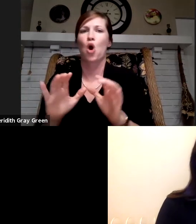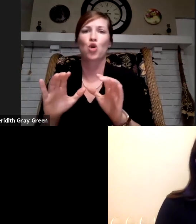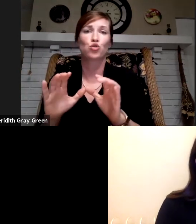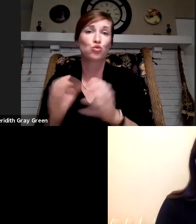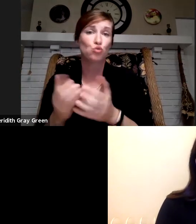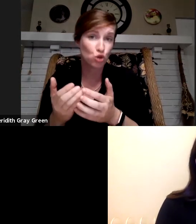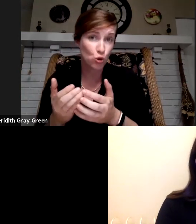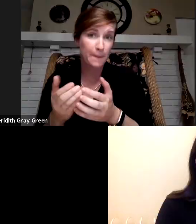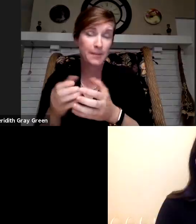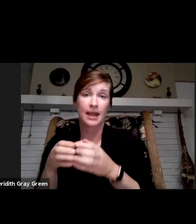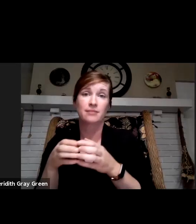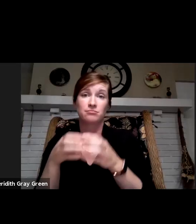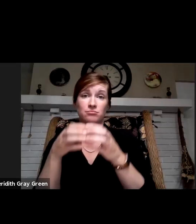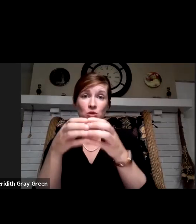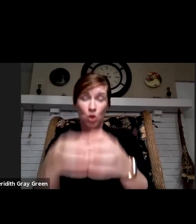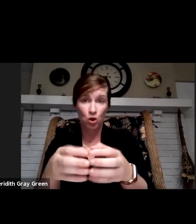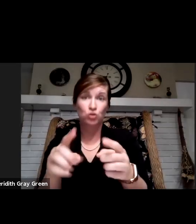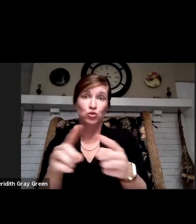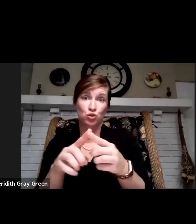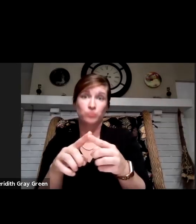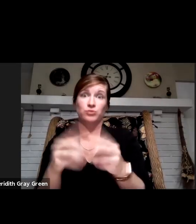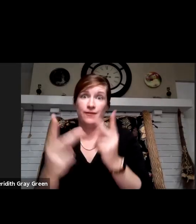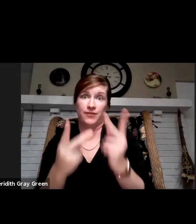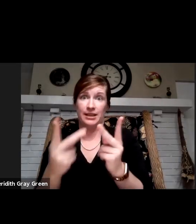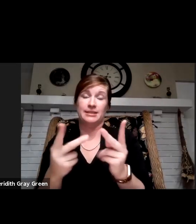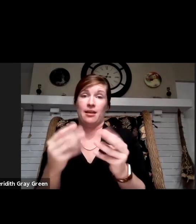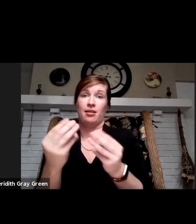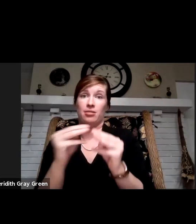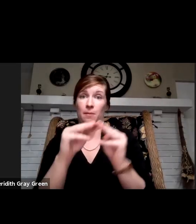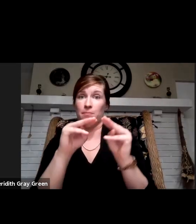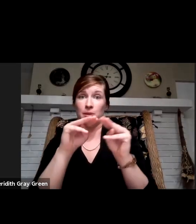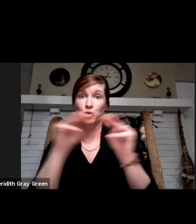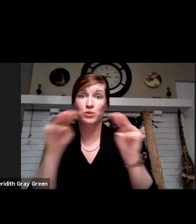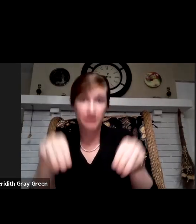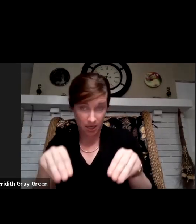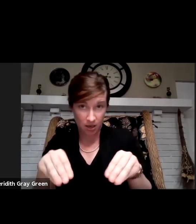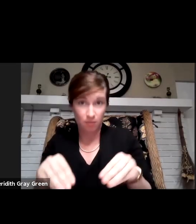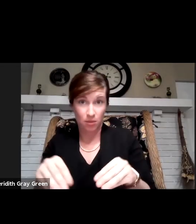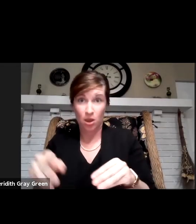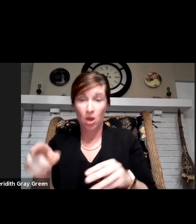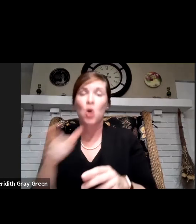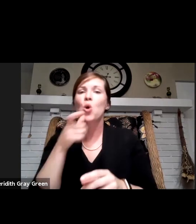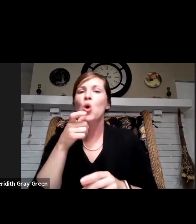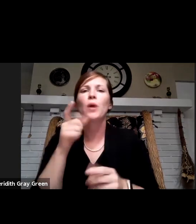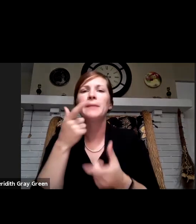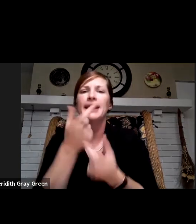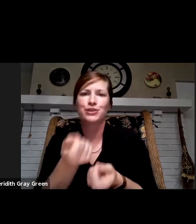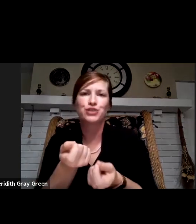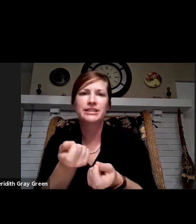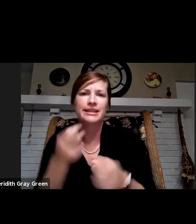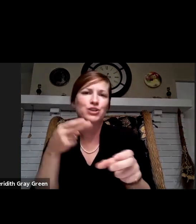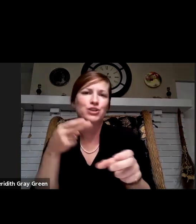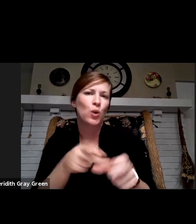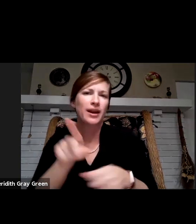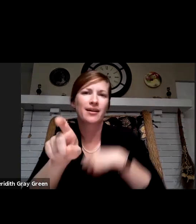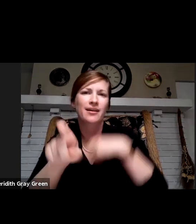So if we prepared a small group and got together and we could go visit the museum, I